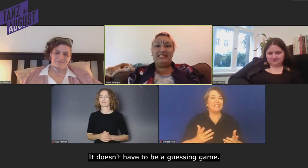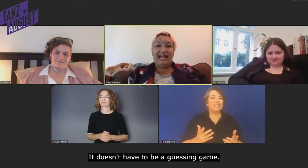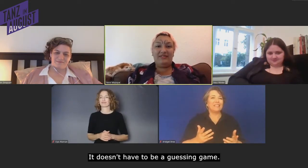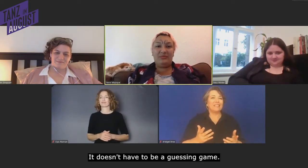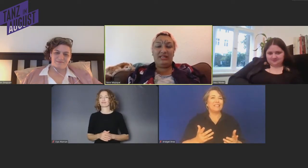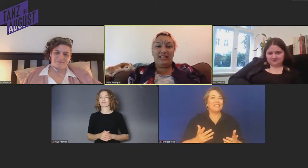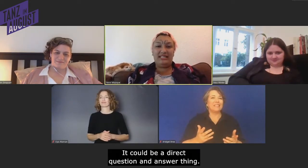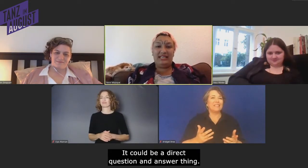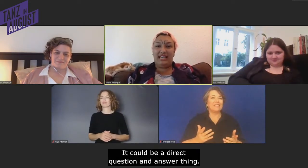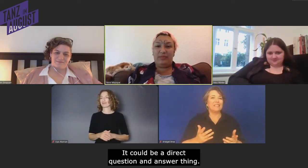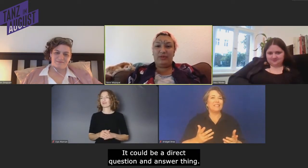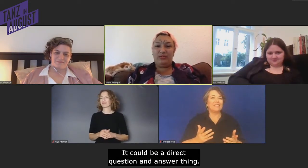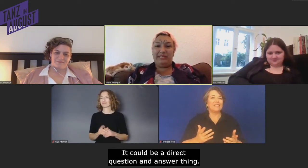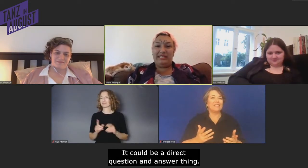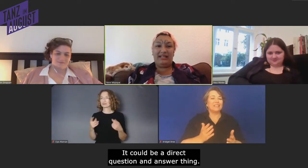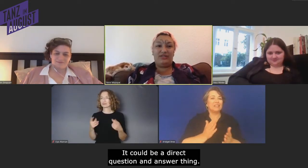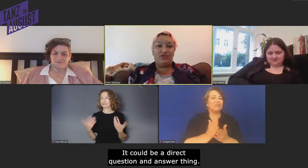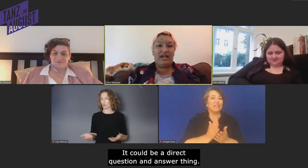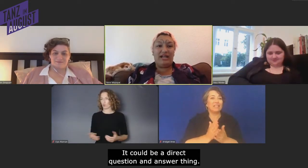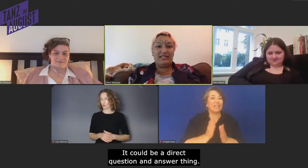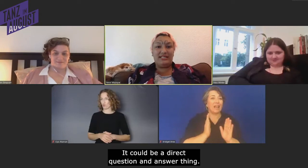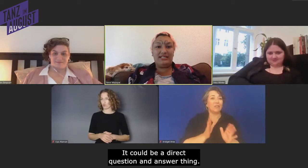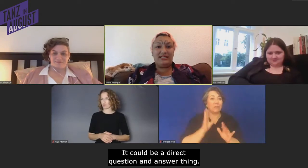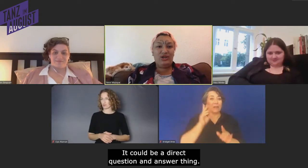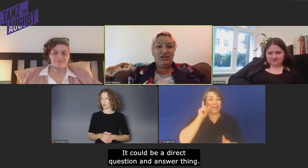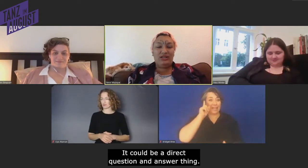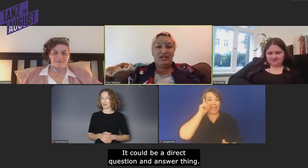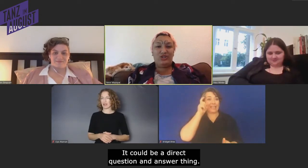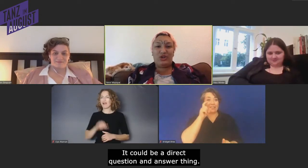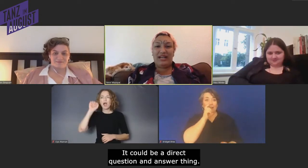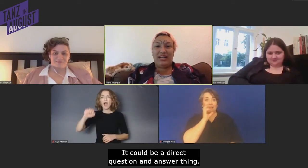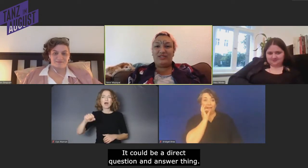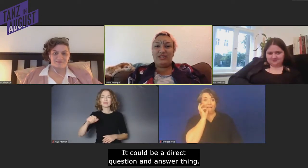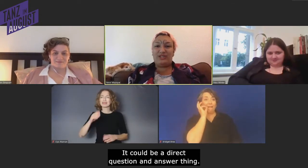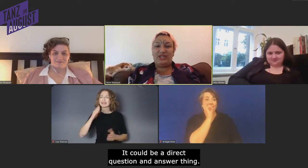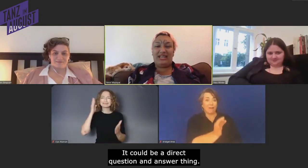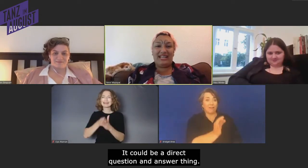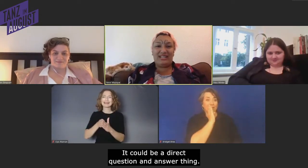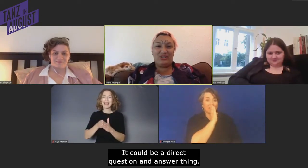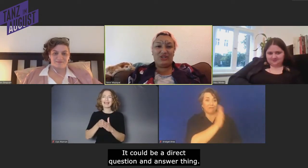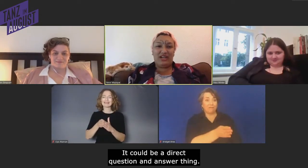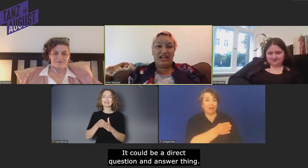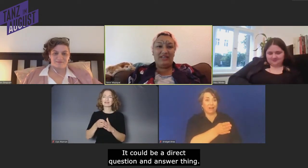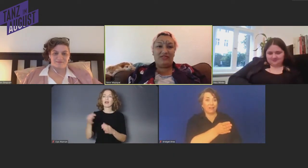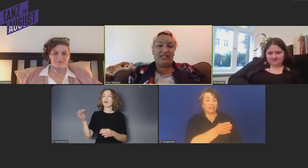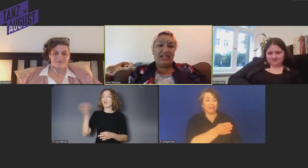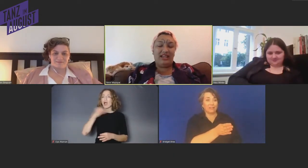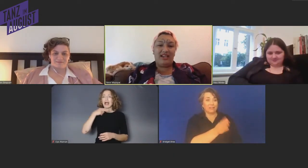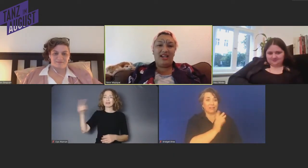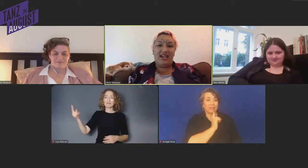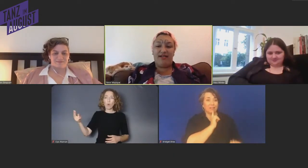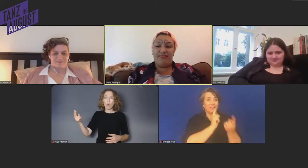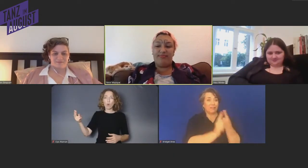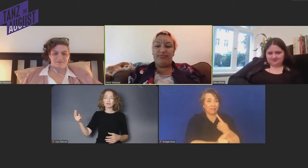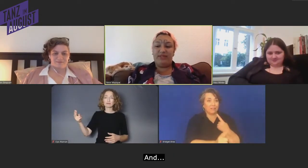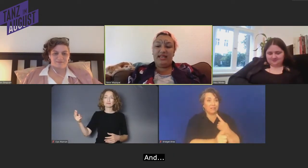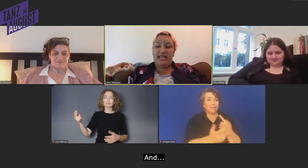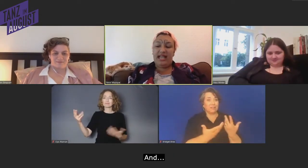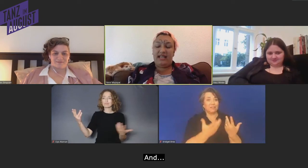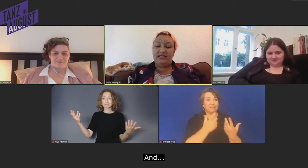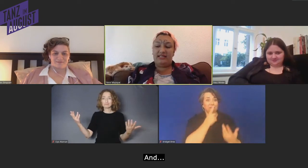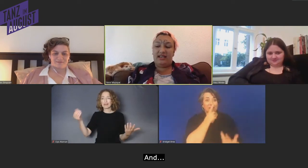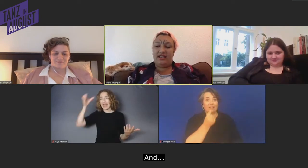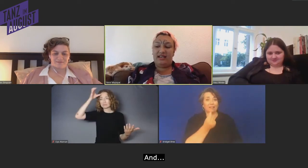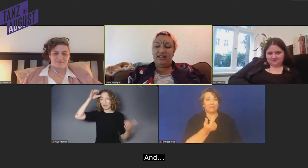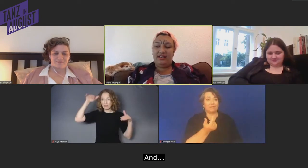doesn't have to be a guessing game. It could be like a direct question and answer kind of thing.